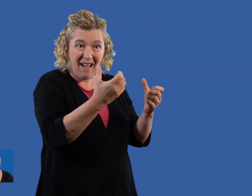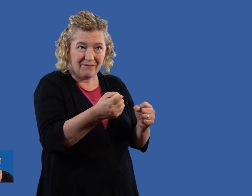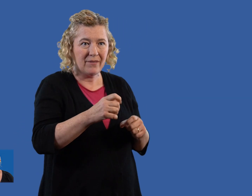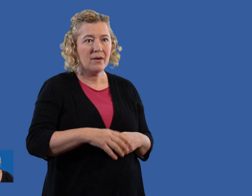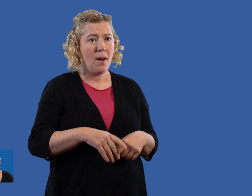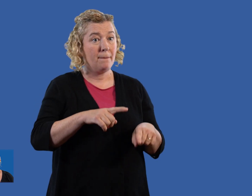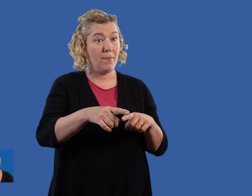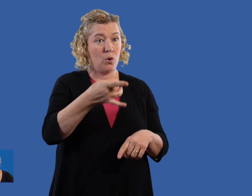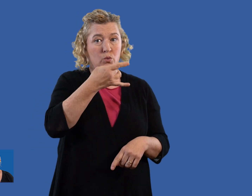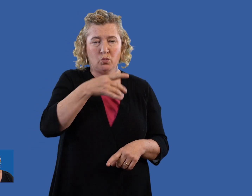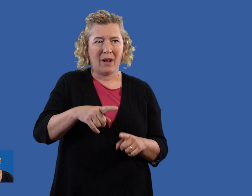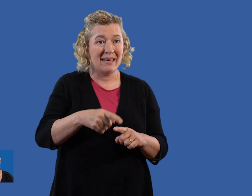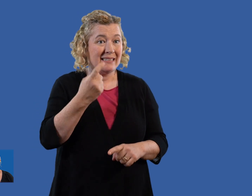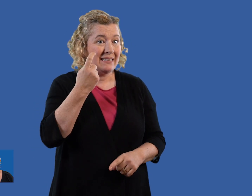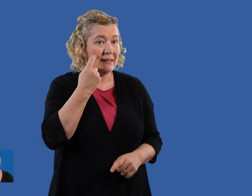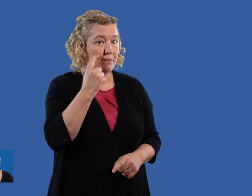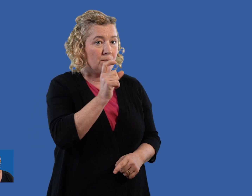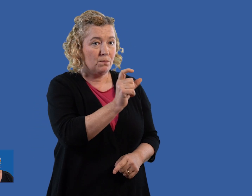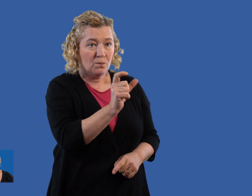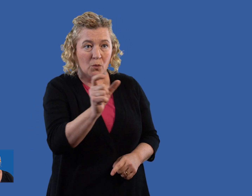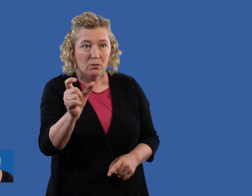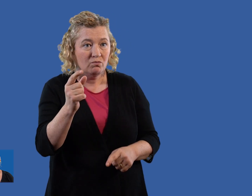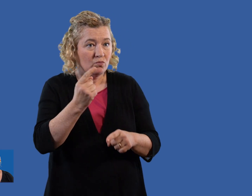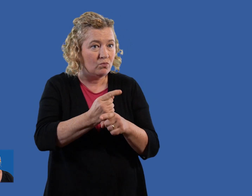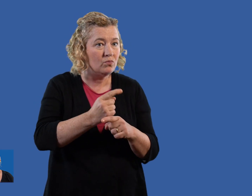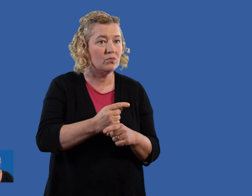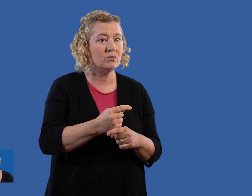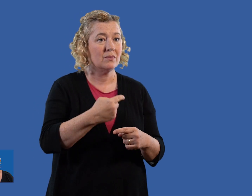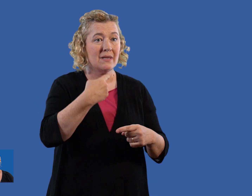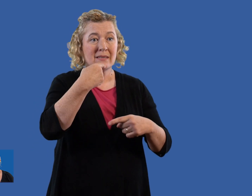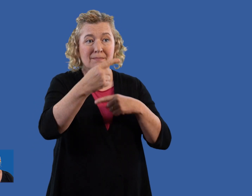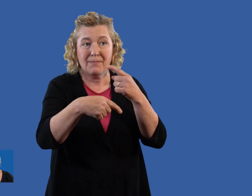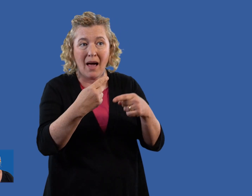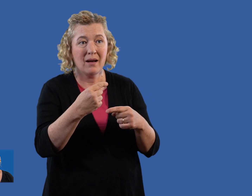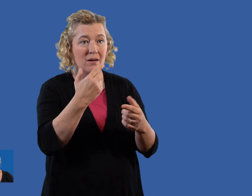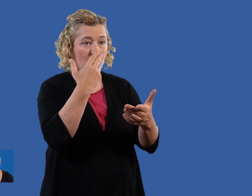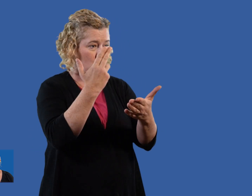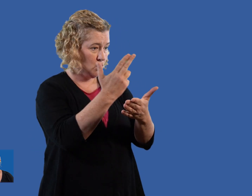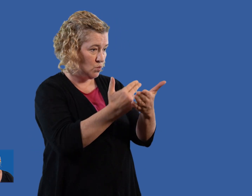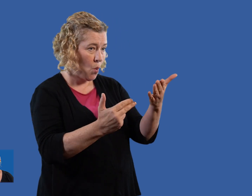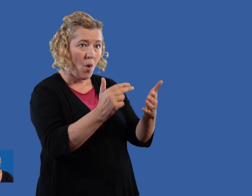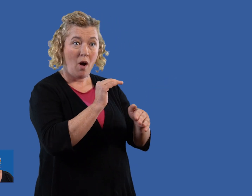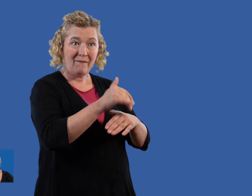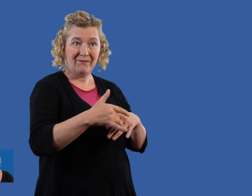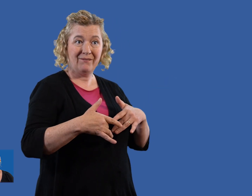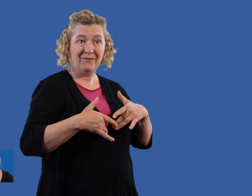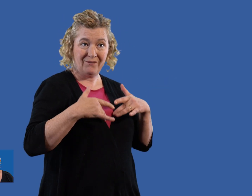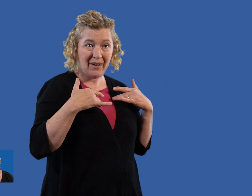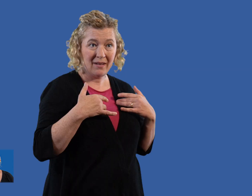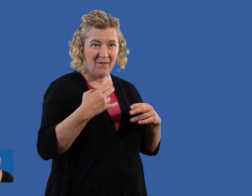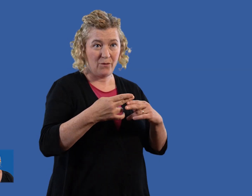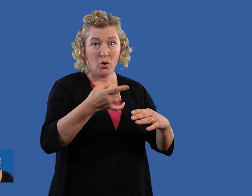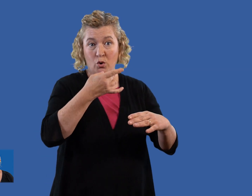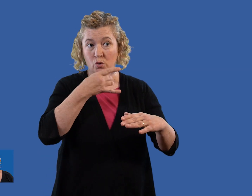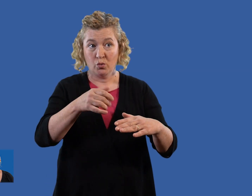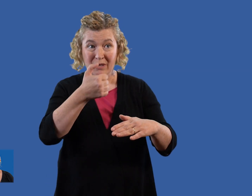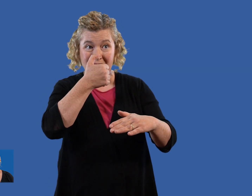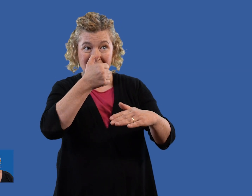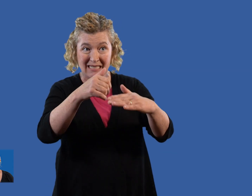Most children use simple words to explain or drawings to show how they're feeling. For children 6 years or